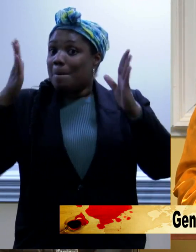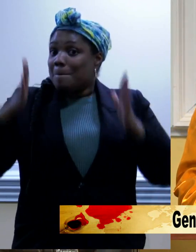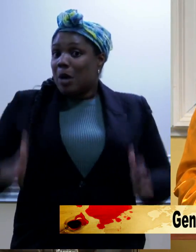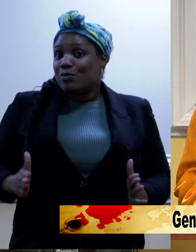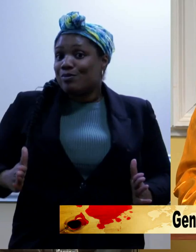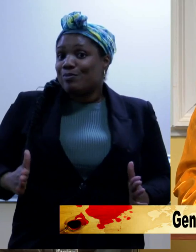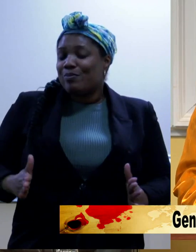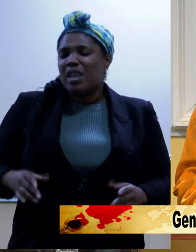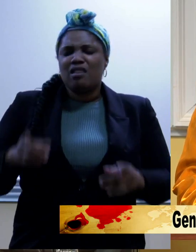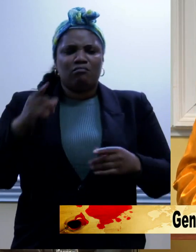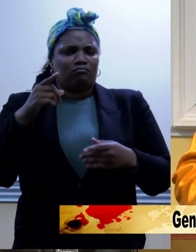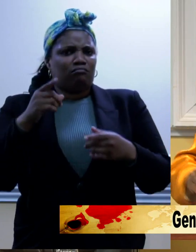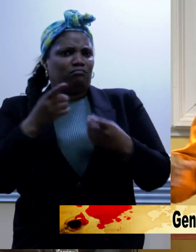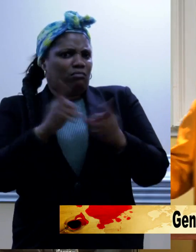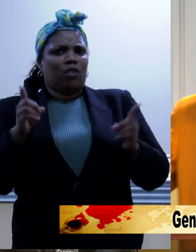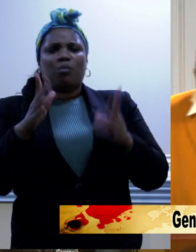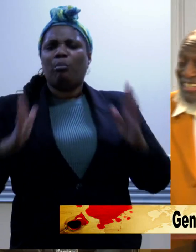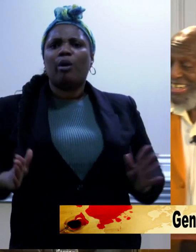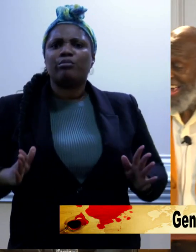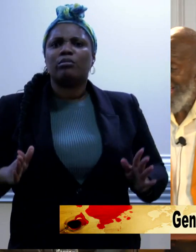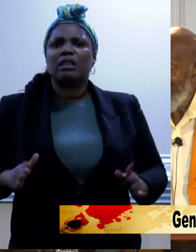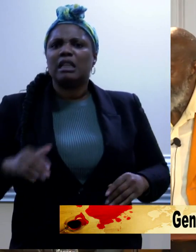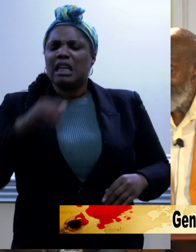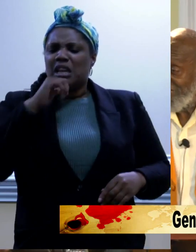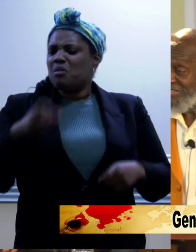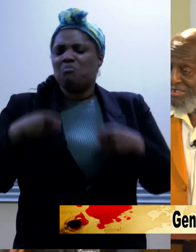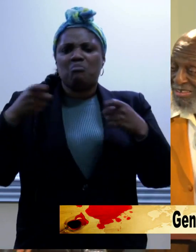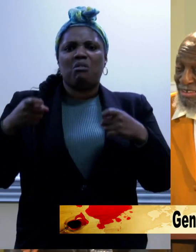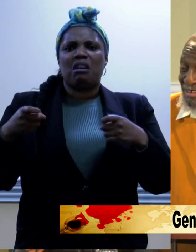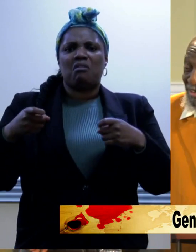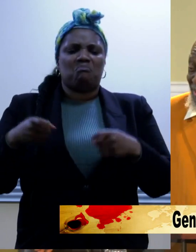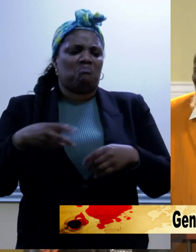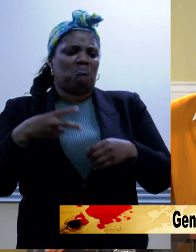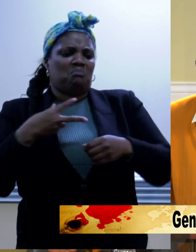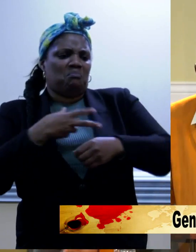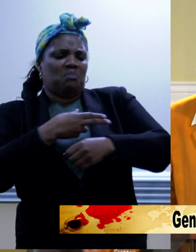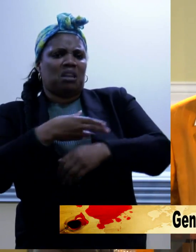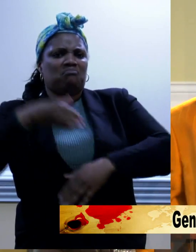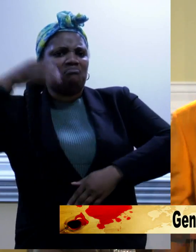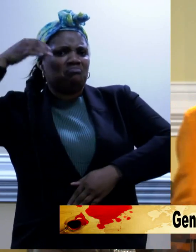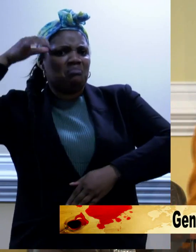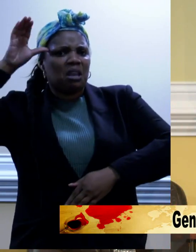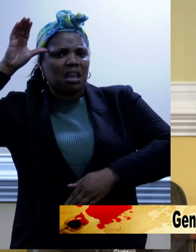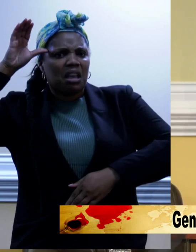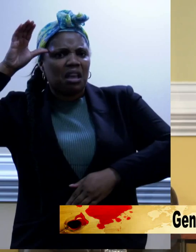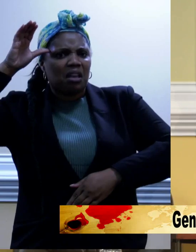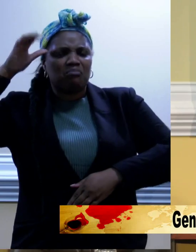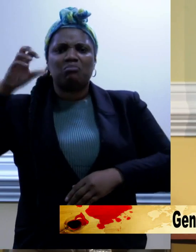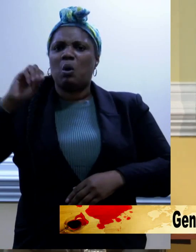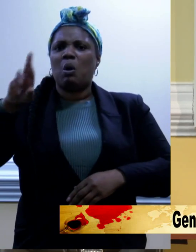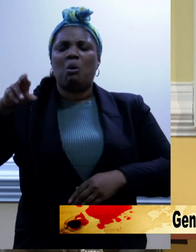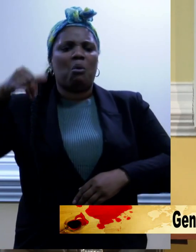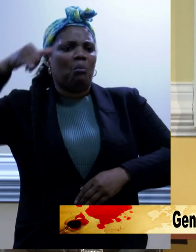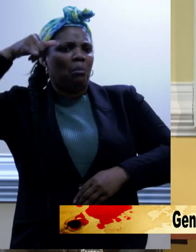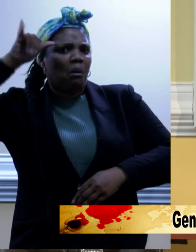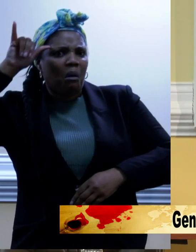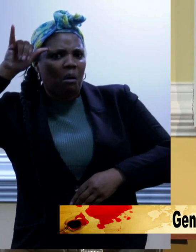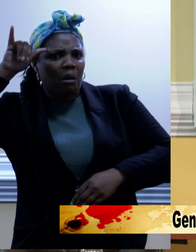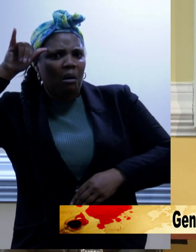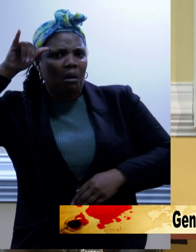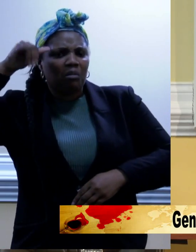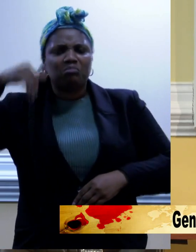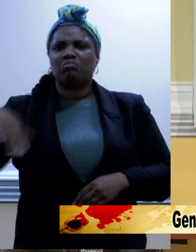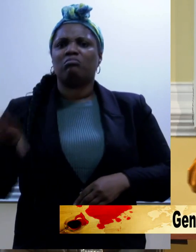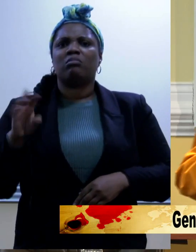Melchizedek. He didn't bring the fatted calf or the fat bull. He